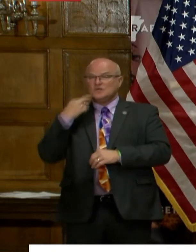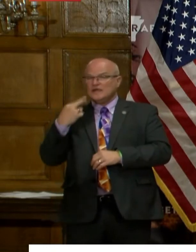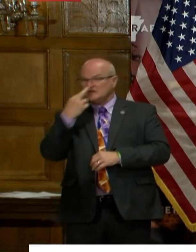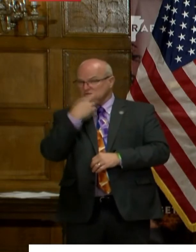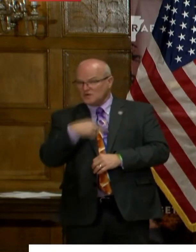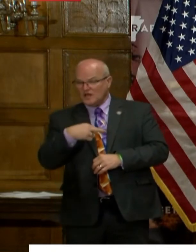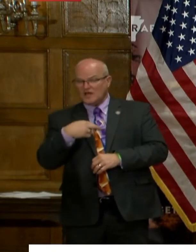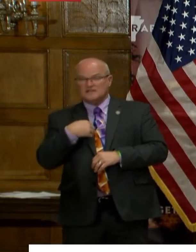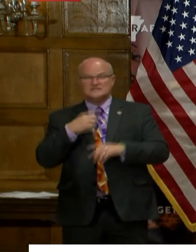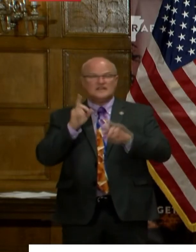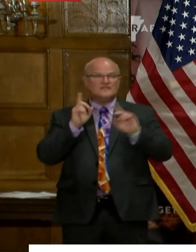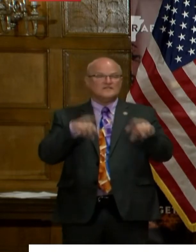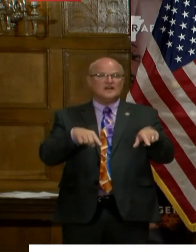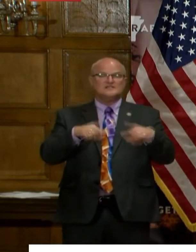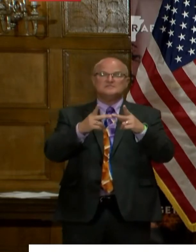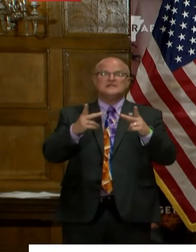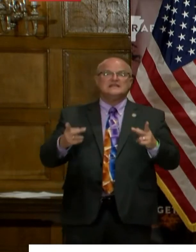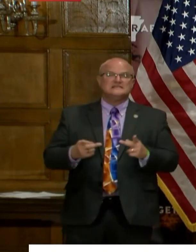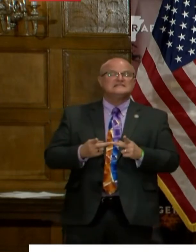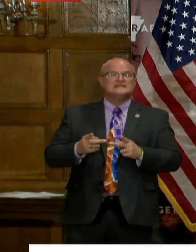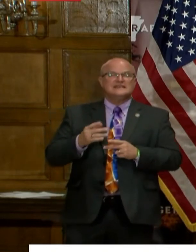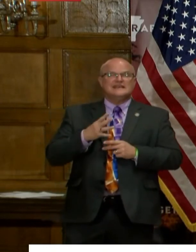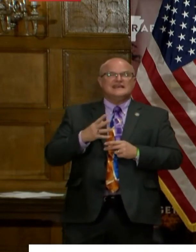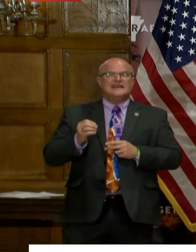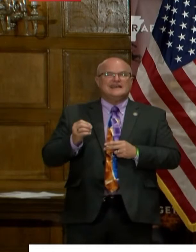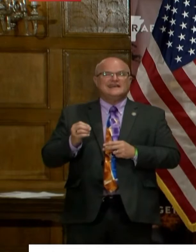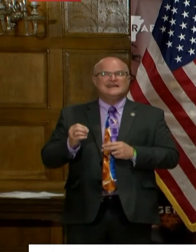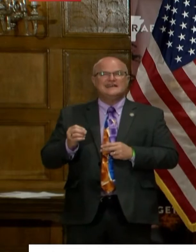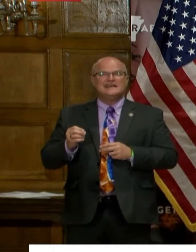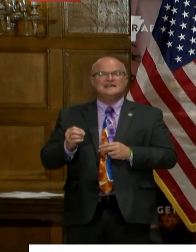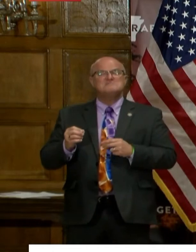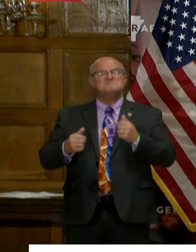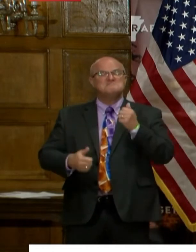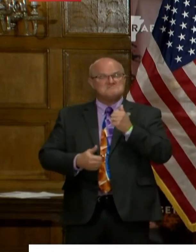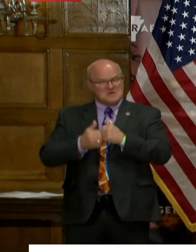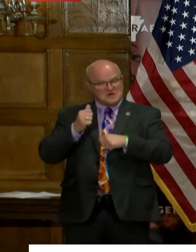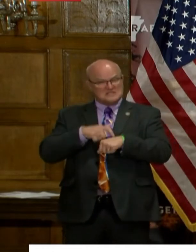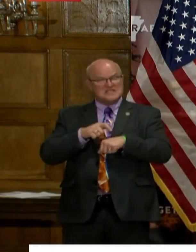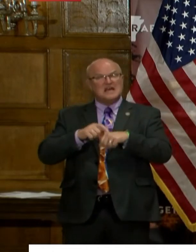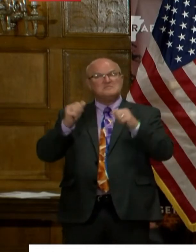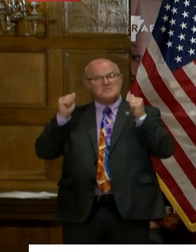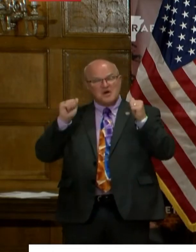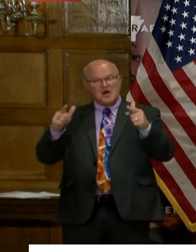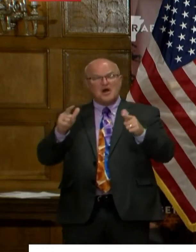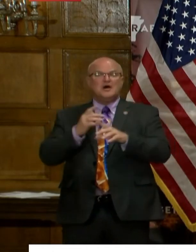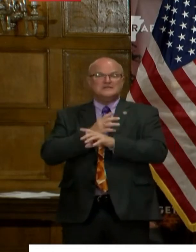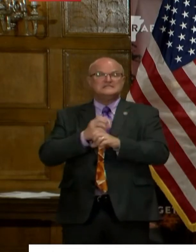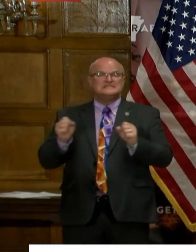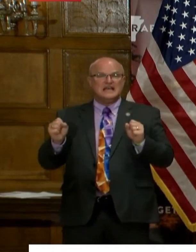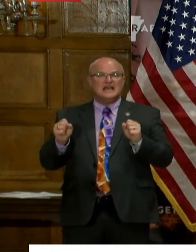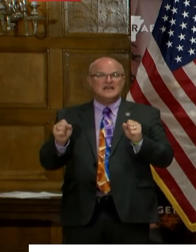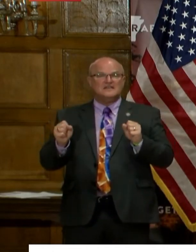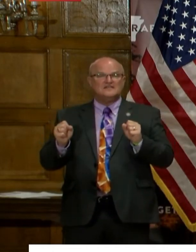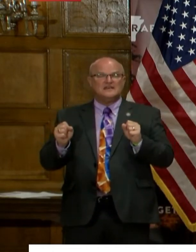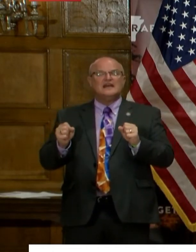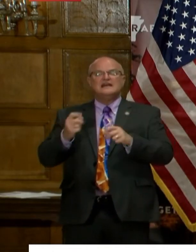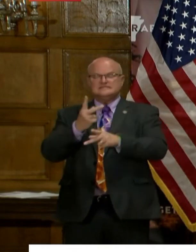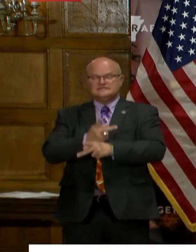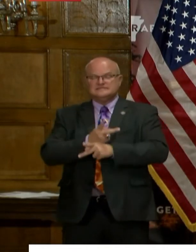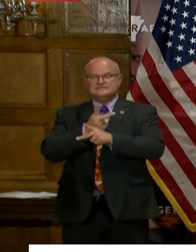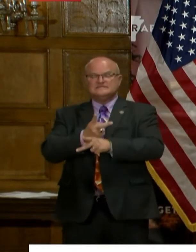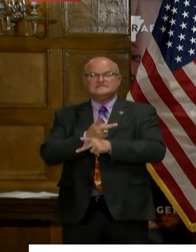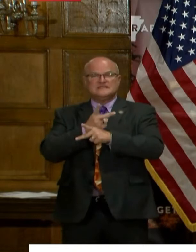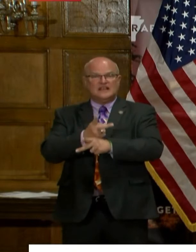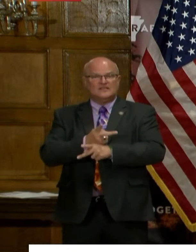been in venues, and by and large, they are all very safe, and they take all the precautions to